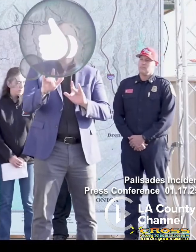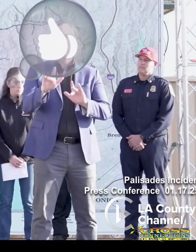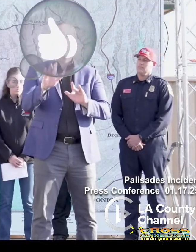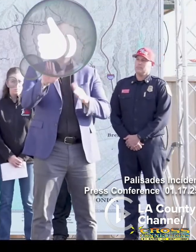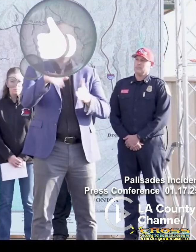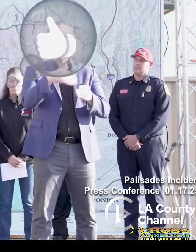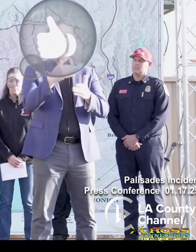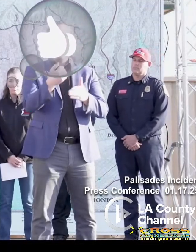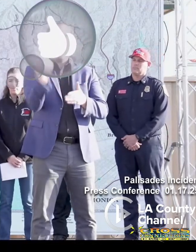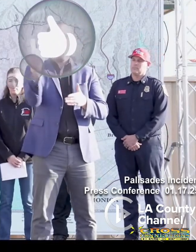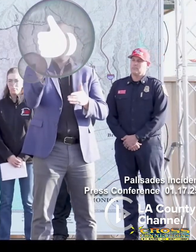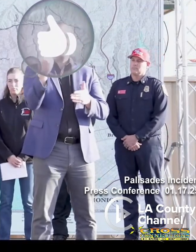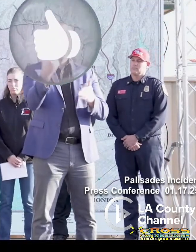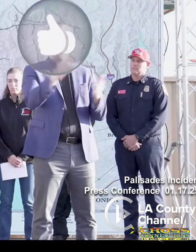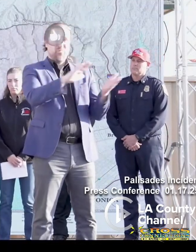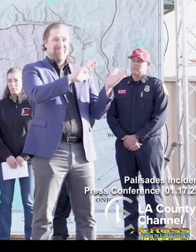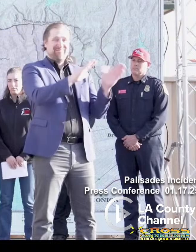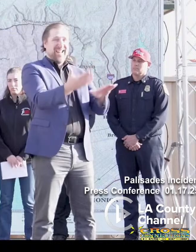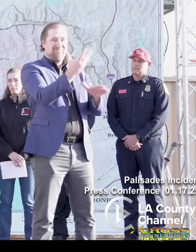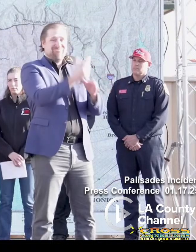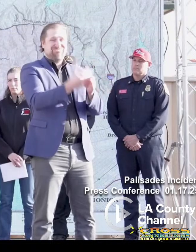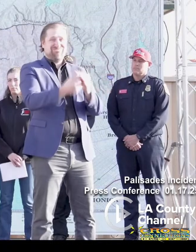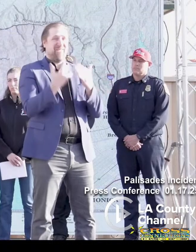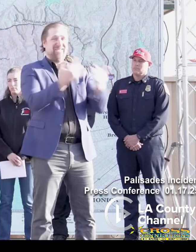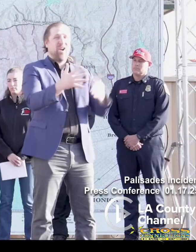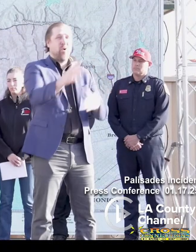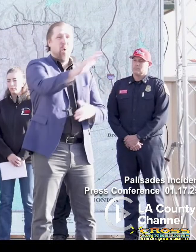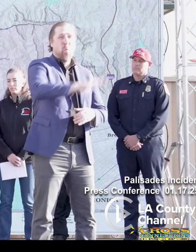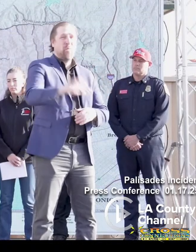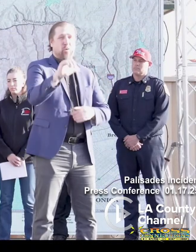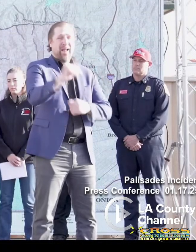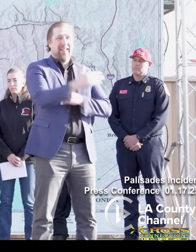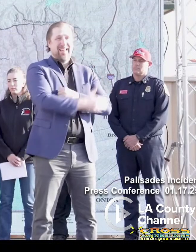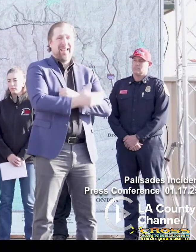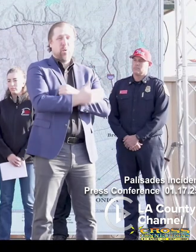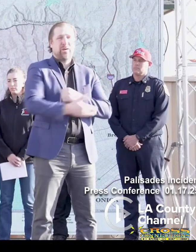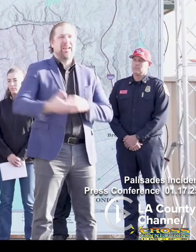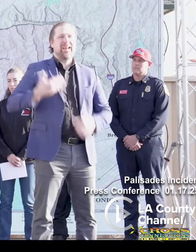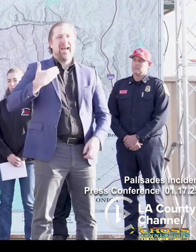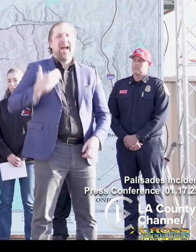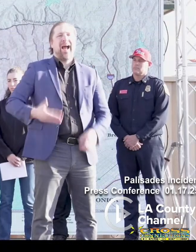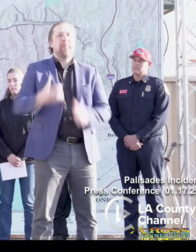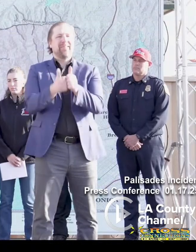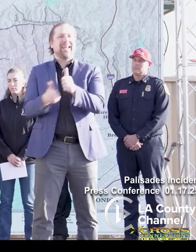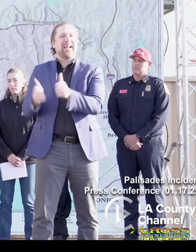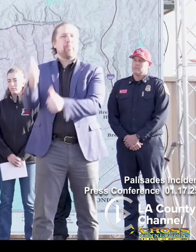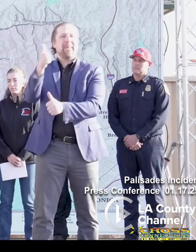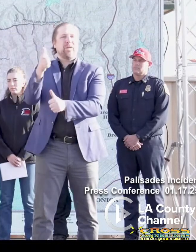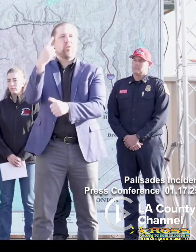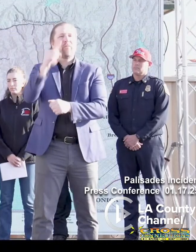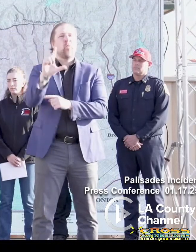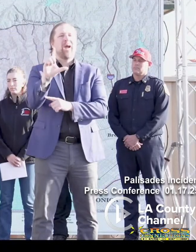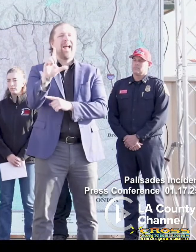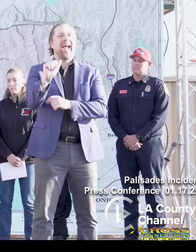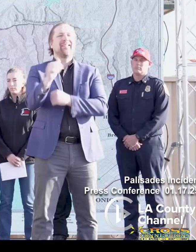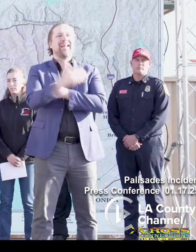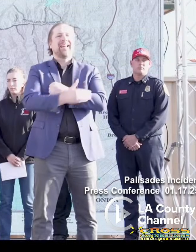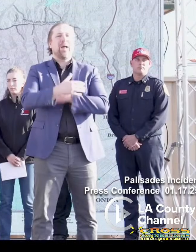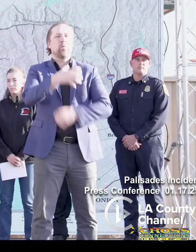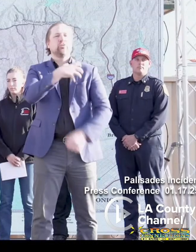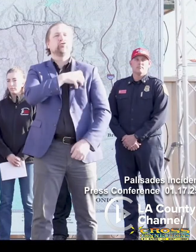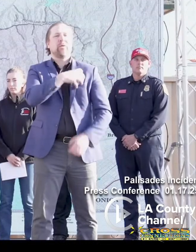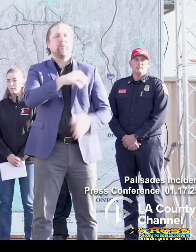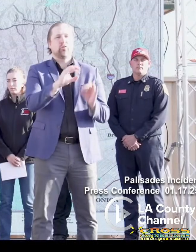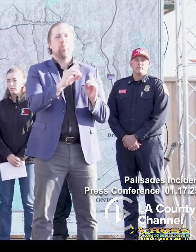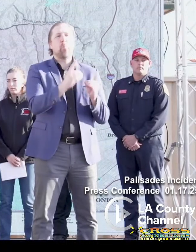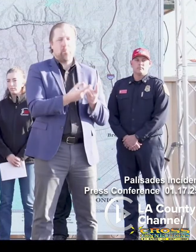fire victims across LA County. My name is Min Din, Commander for the Los Angeles County Sheriff